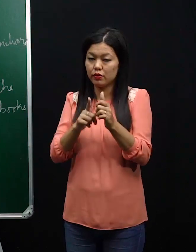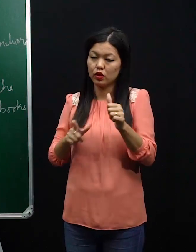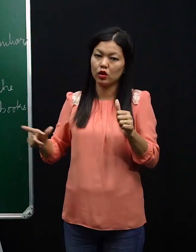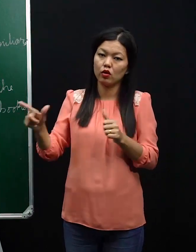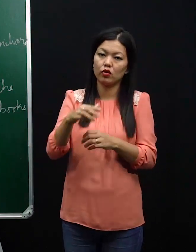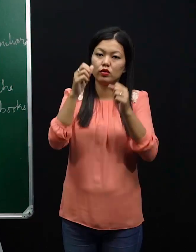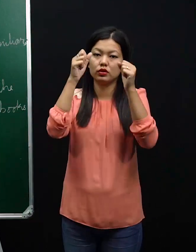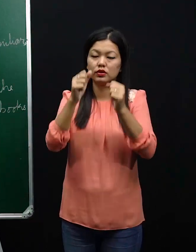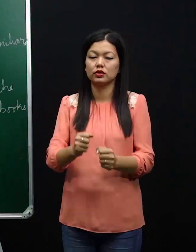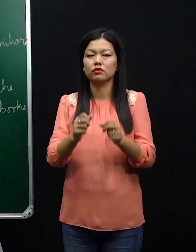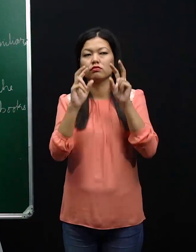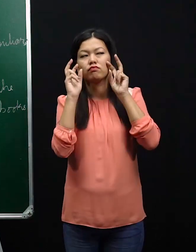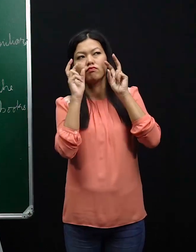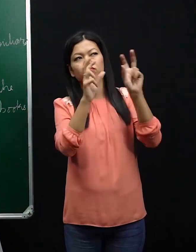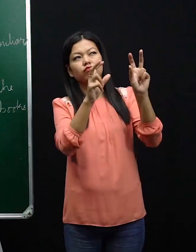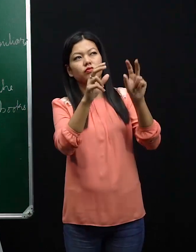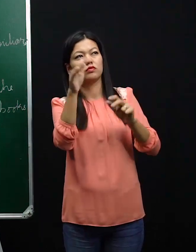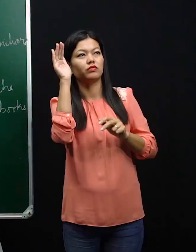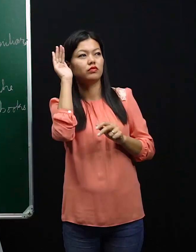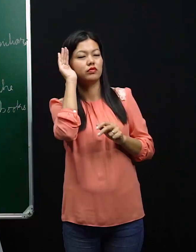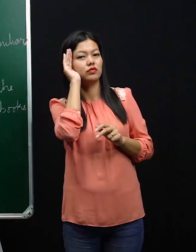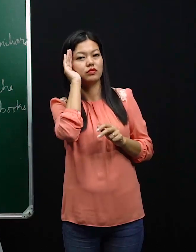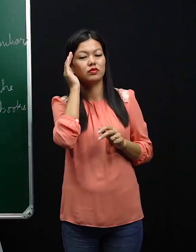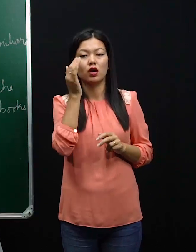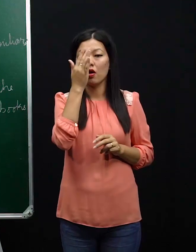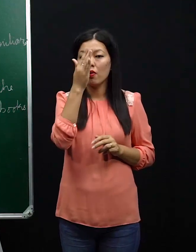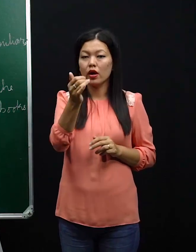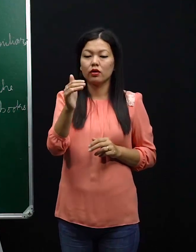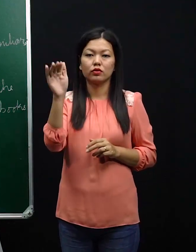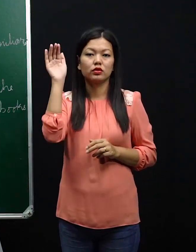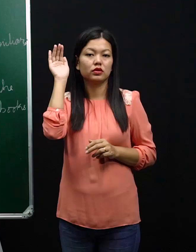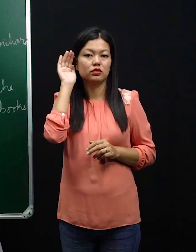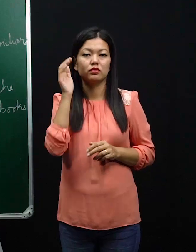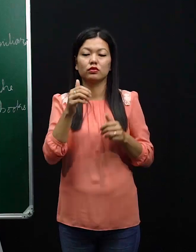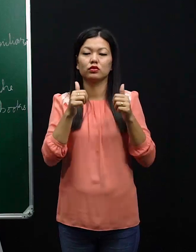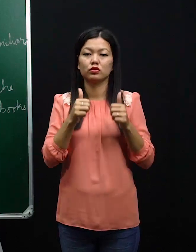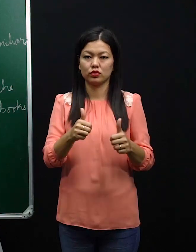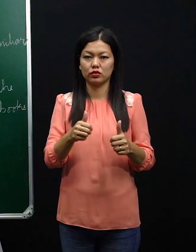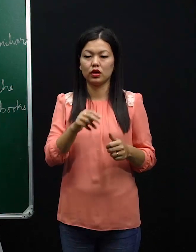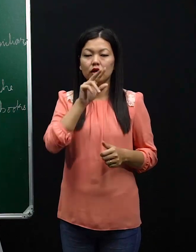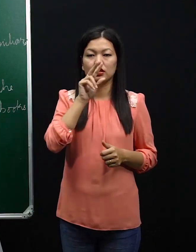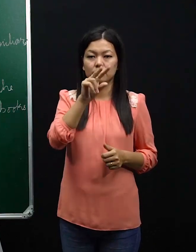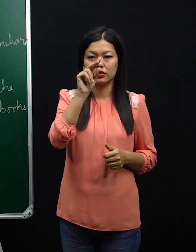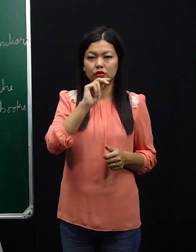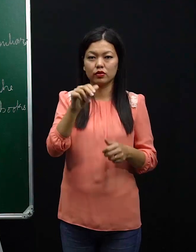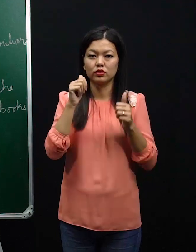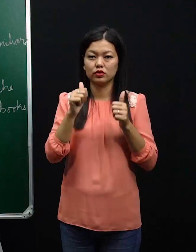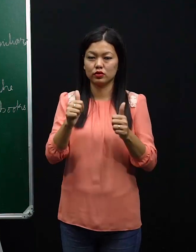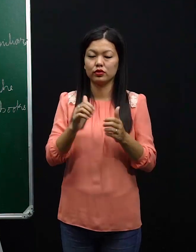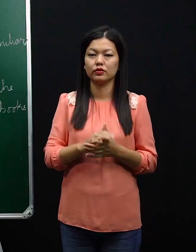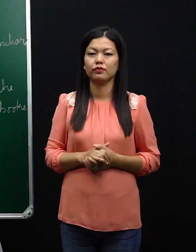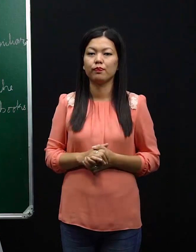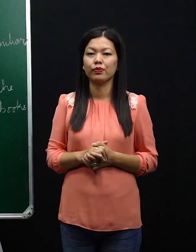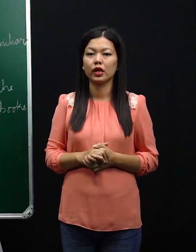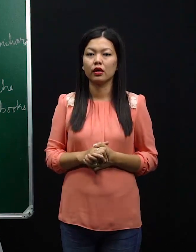and they would love listening to him. And while listening, they were also looking at the stone face. But these villagers did not